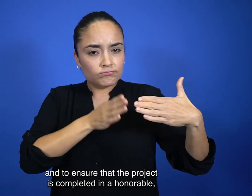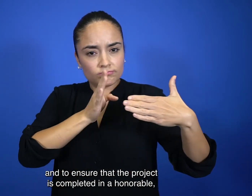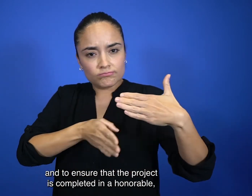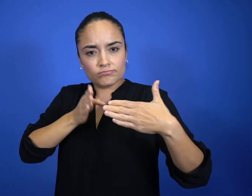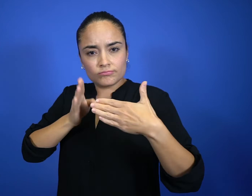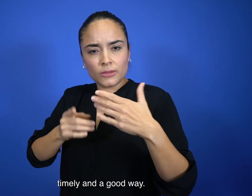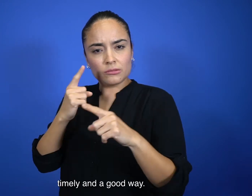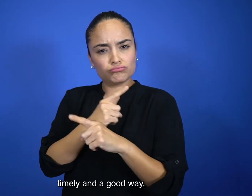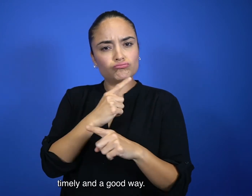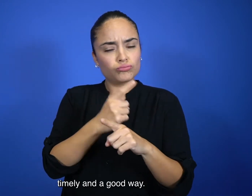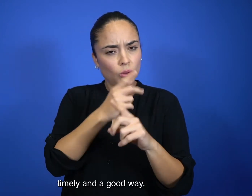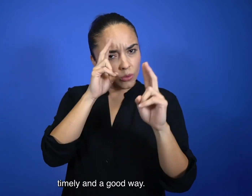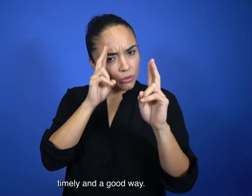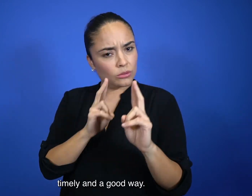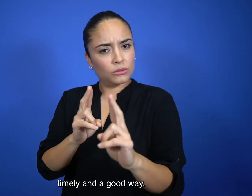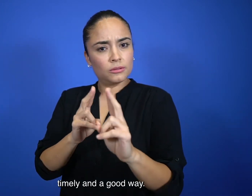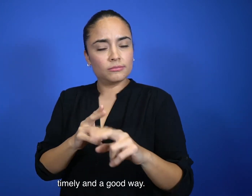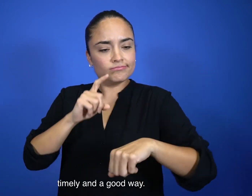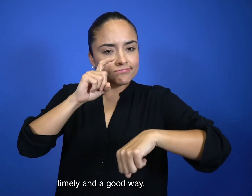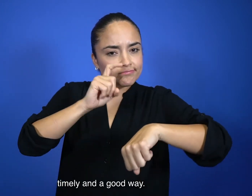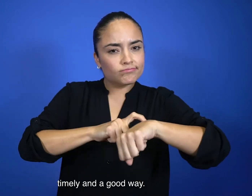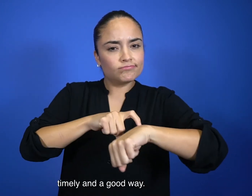honorable, timely, and a